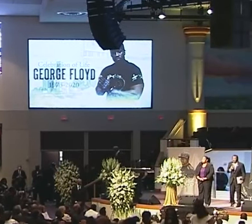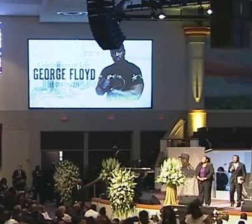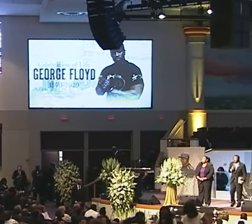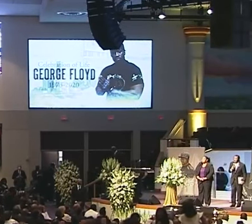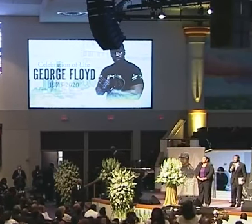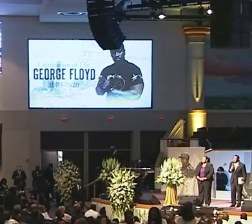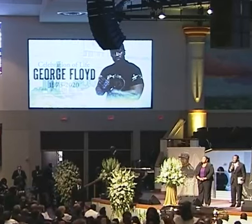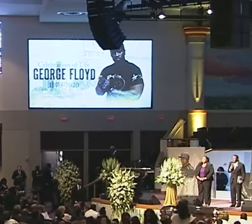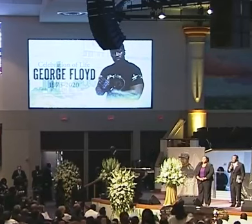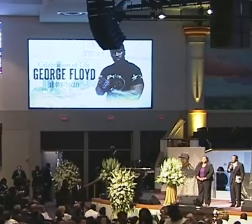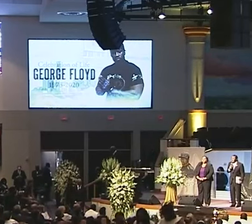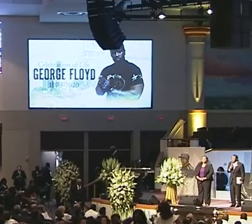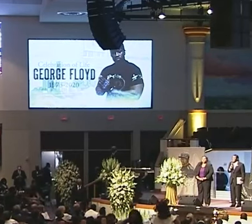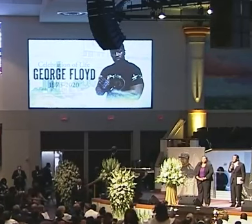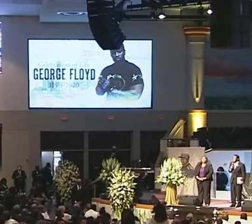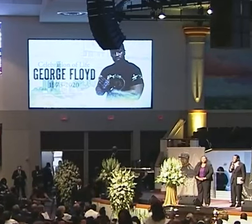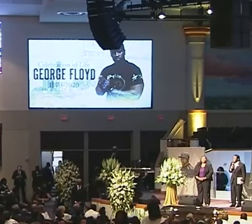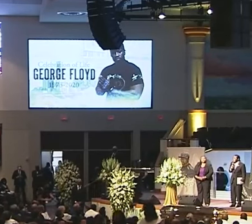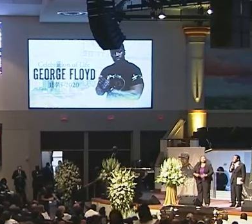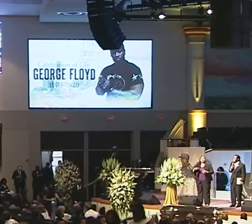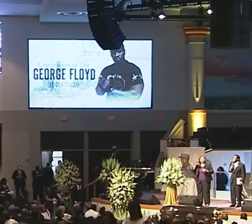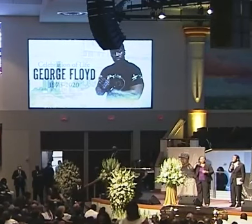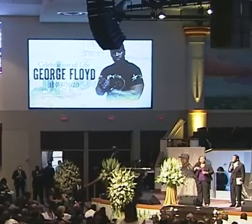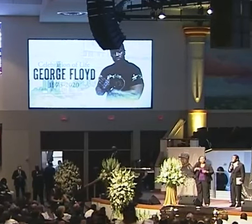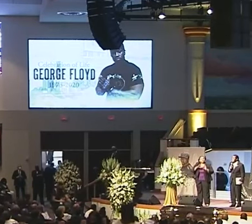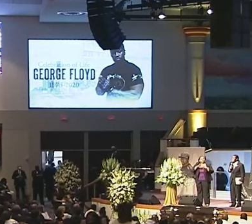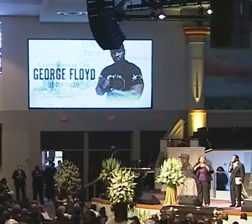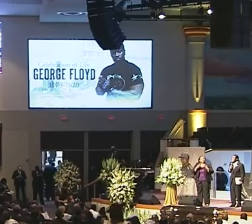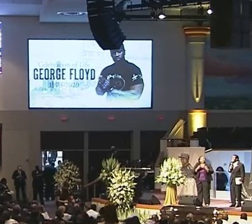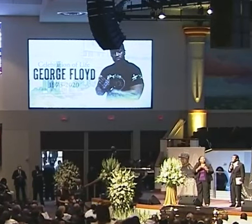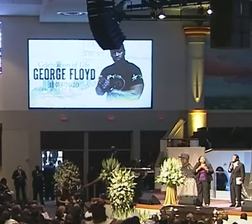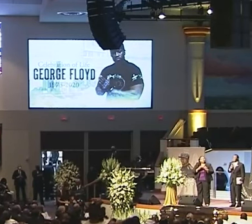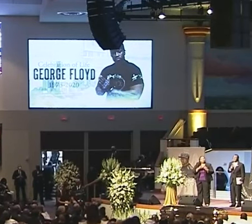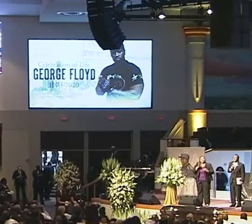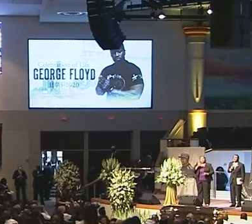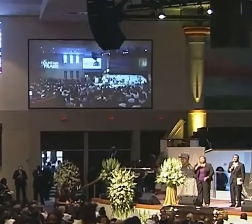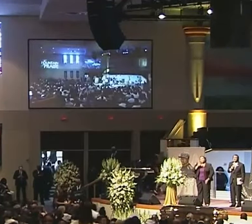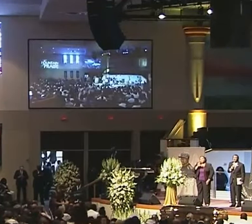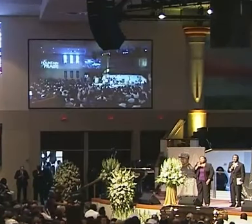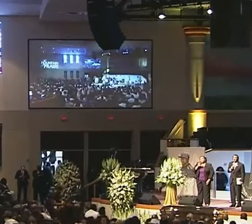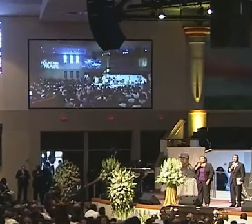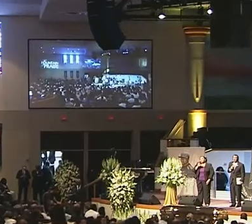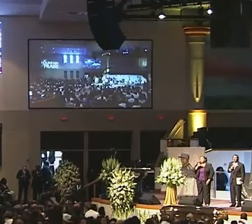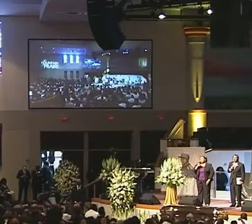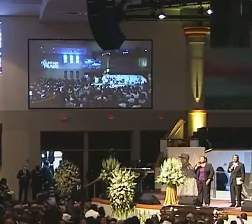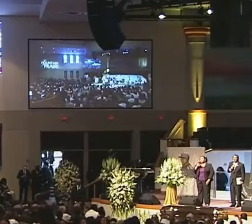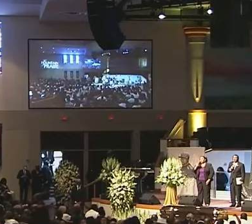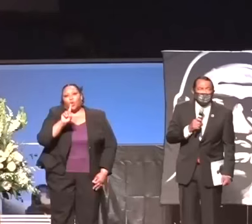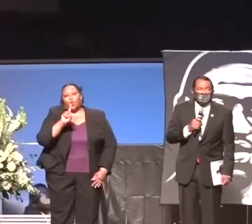to this family, the Floyd family.